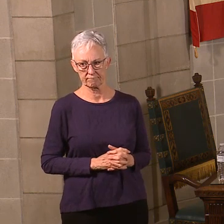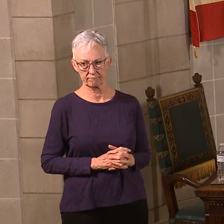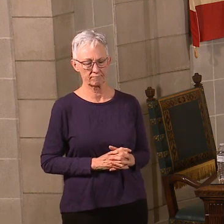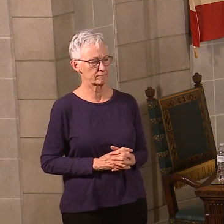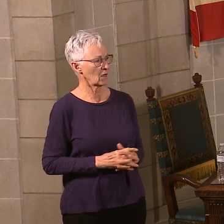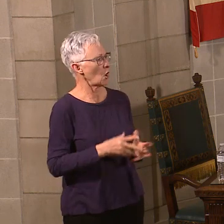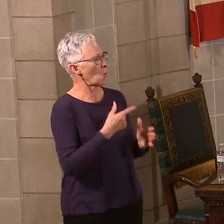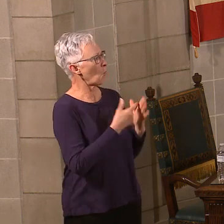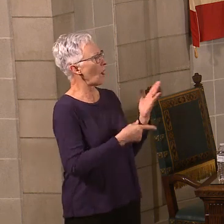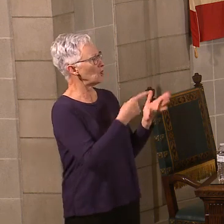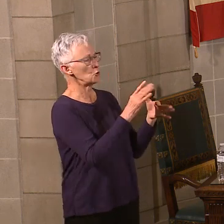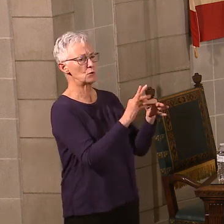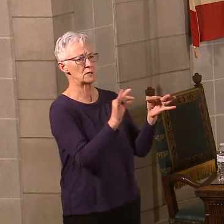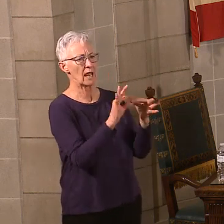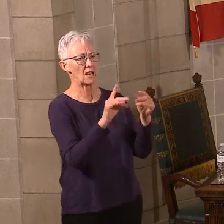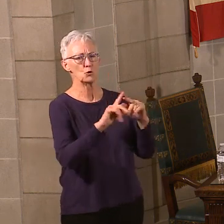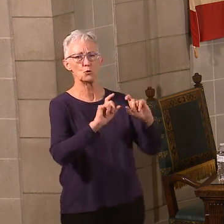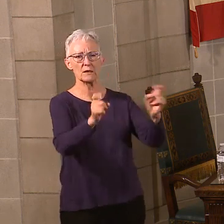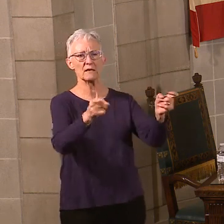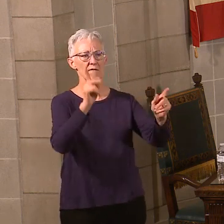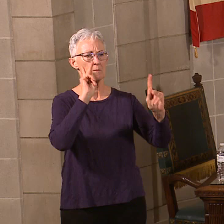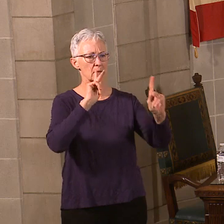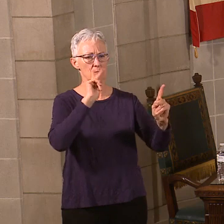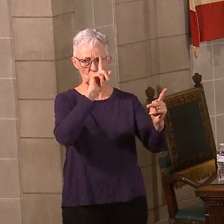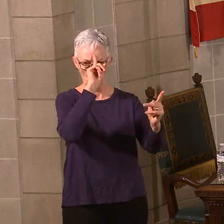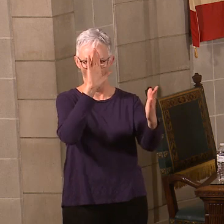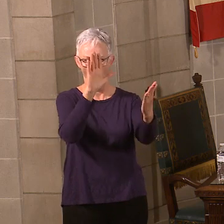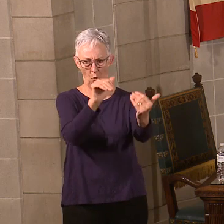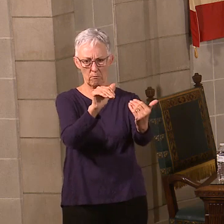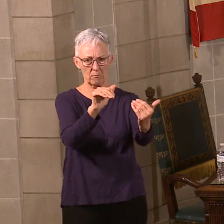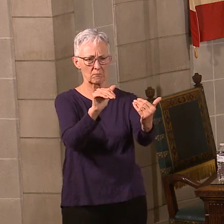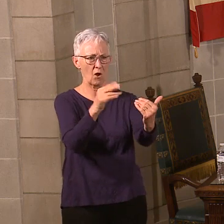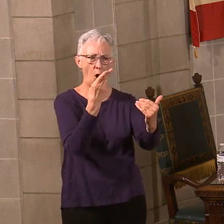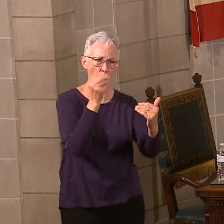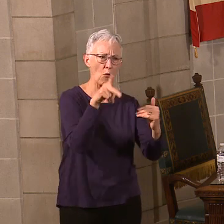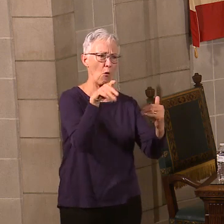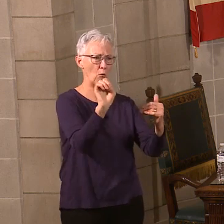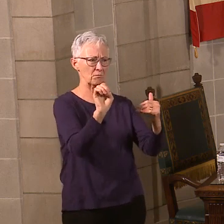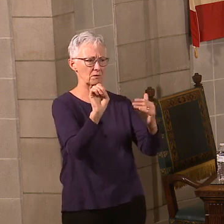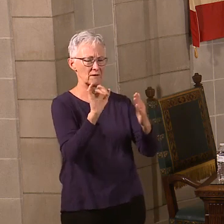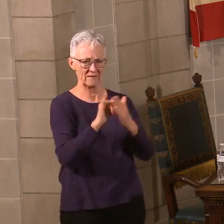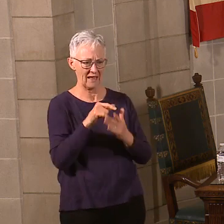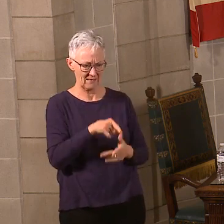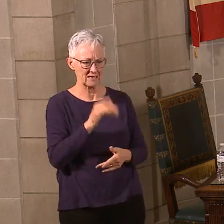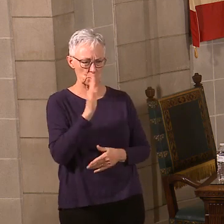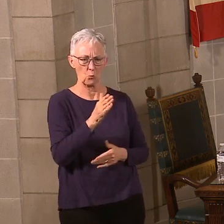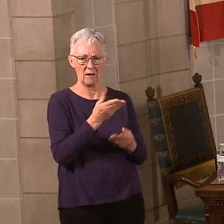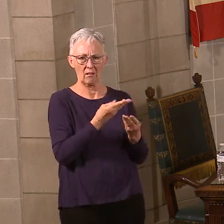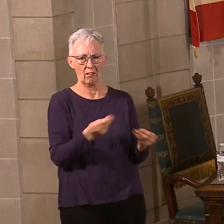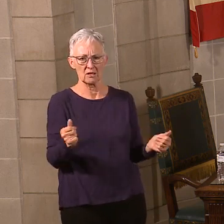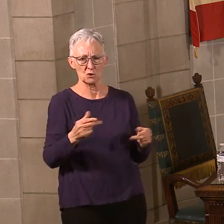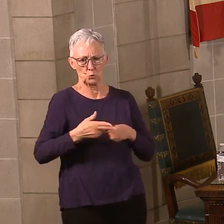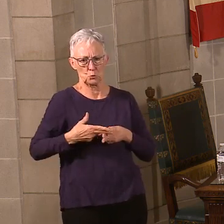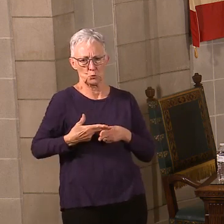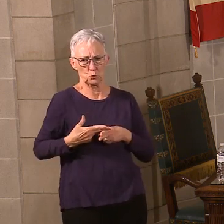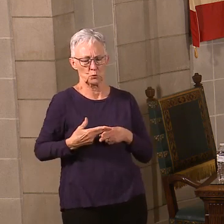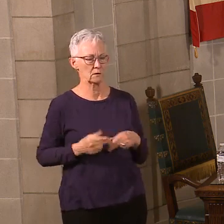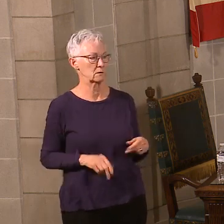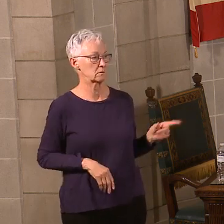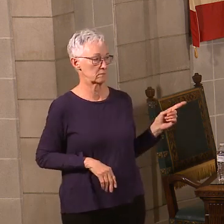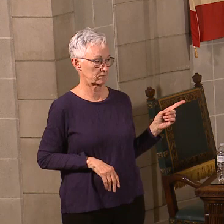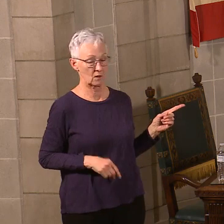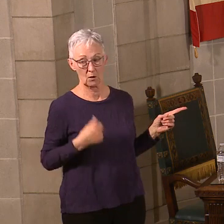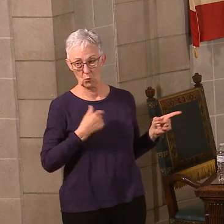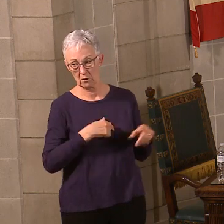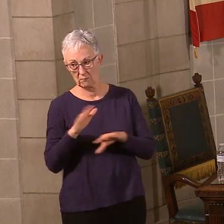time? Yeah, folks, there's no doubt that April is going to be a tough month. We've been saying that for a couple of weeks now. This is going to be a tough month. But